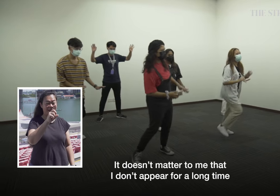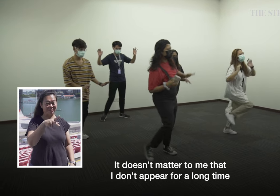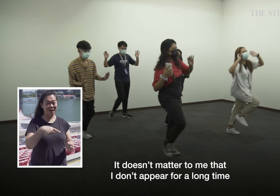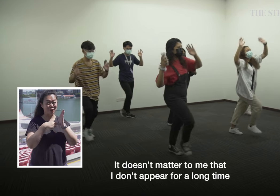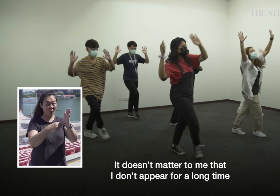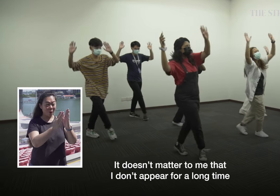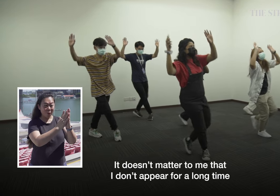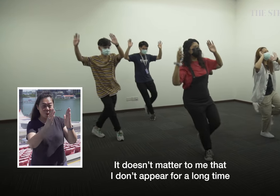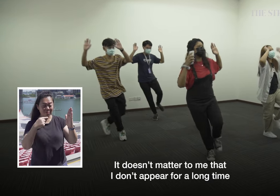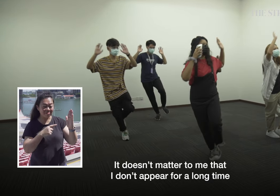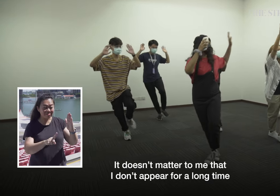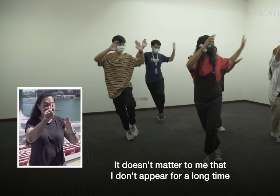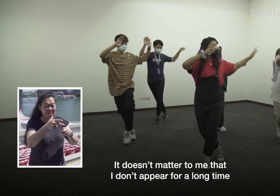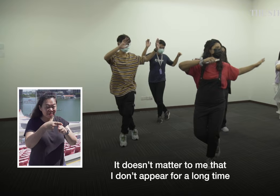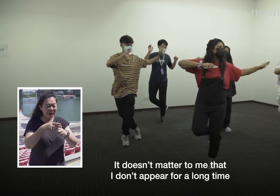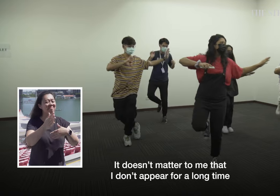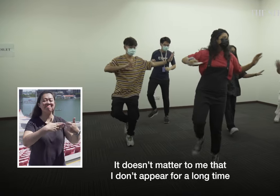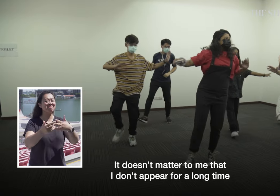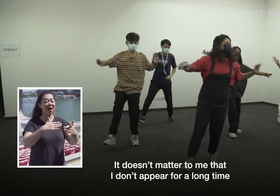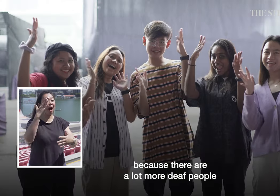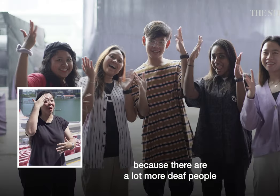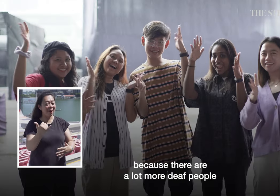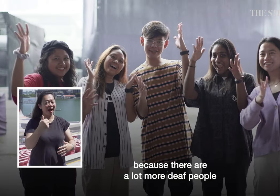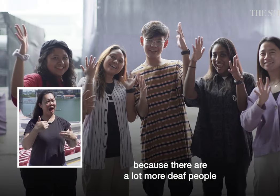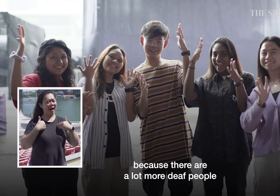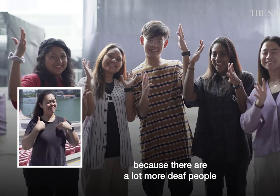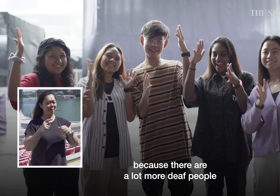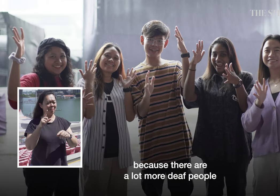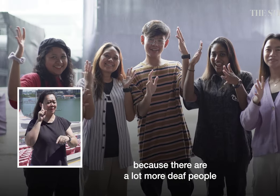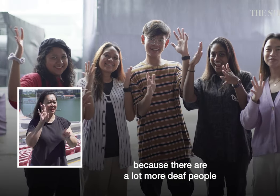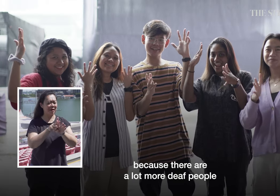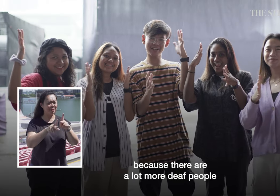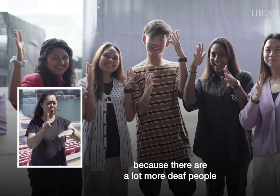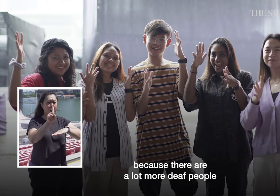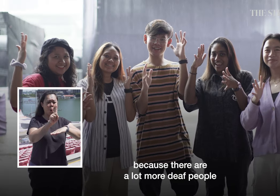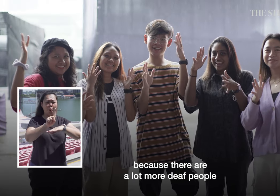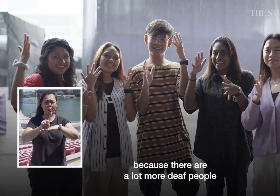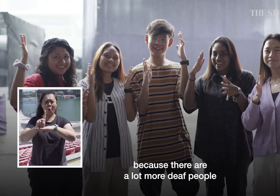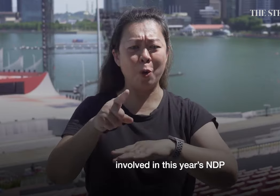It doesn't matter to me that I don't appear for a very long time because there's a lot more